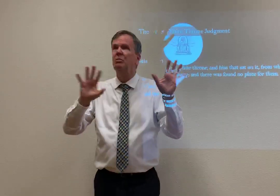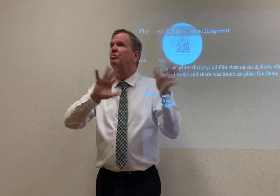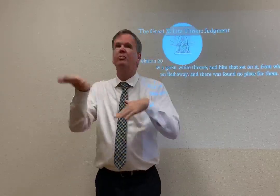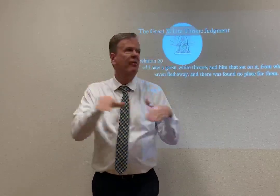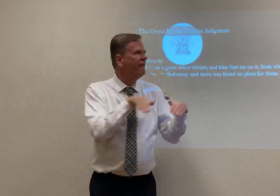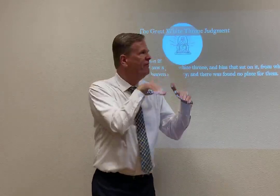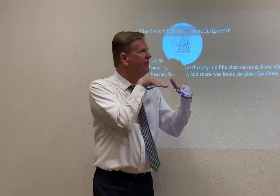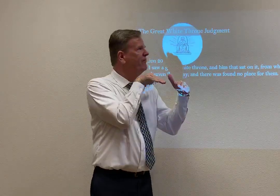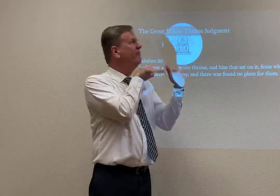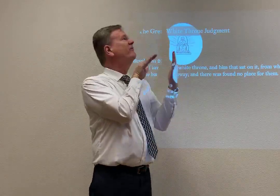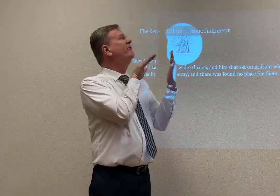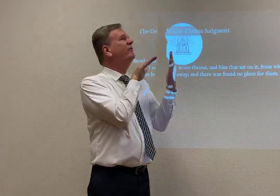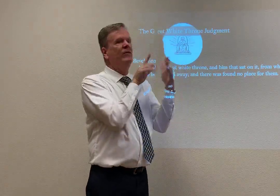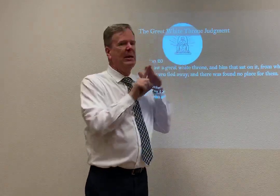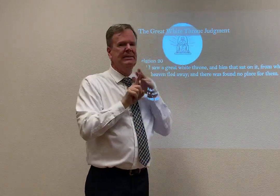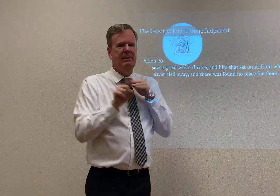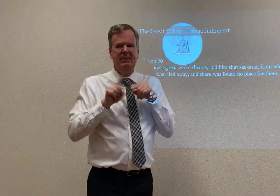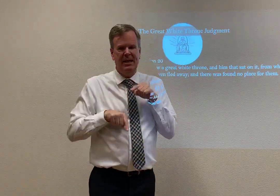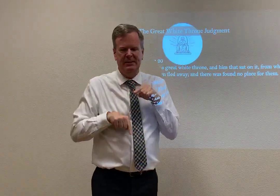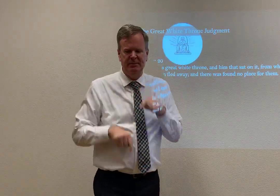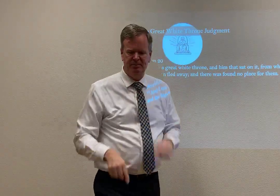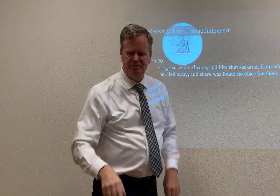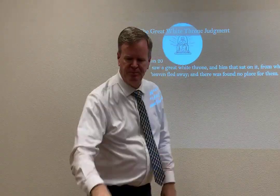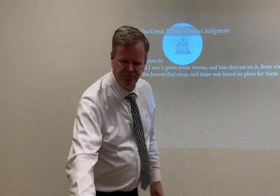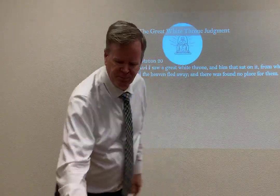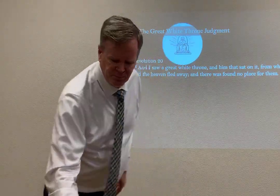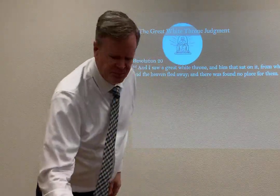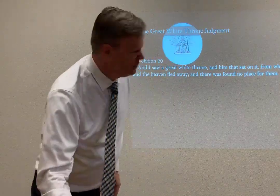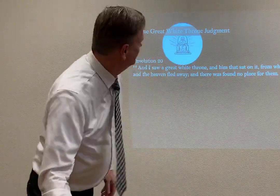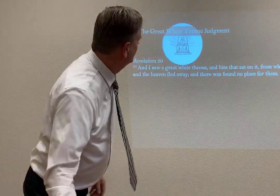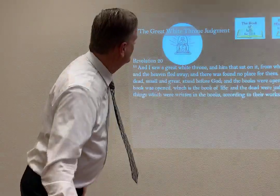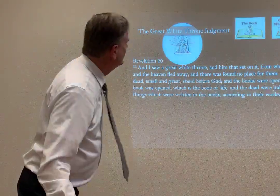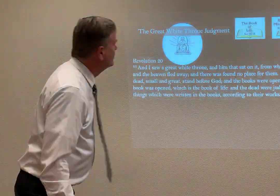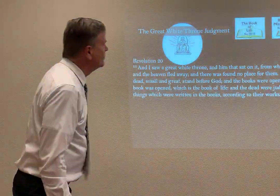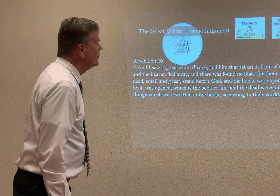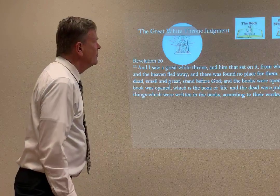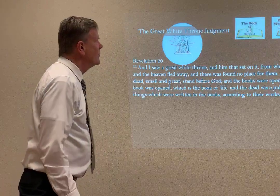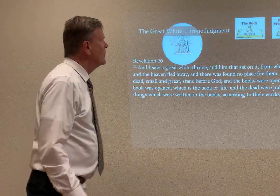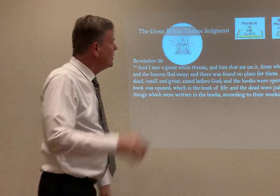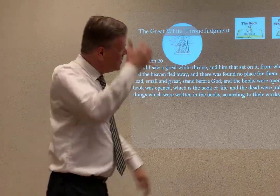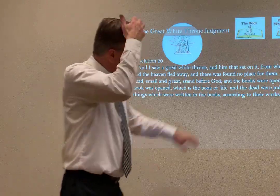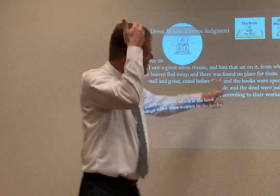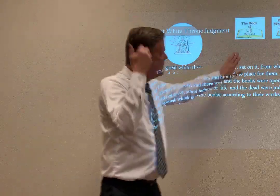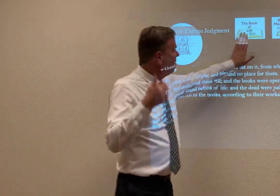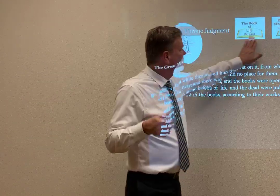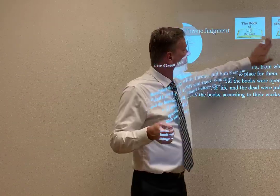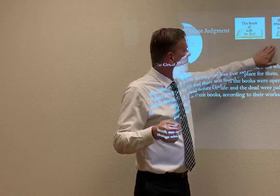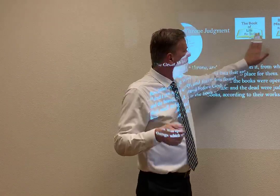Now that's fit so clearly that we're going to face him in his judgment. We cannot escape it.